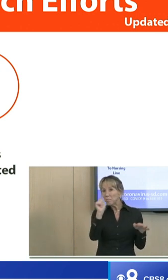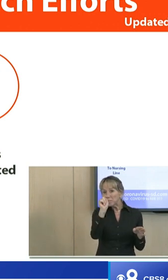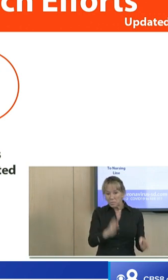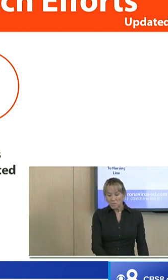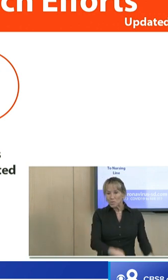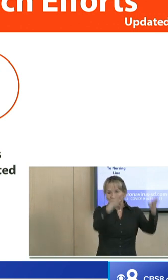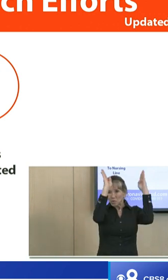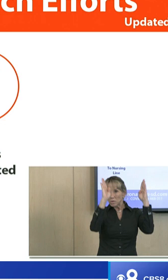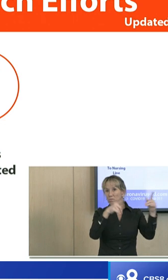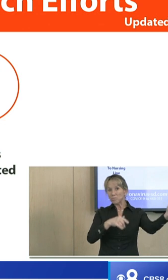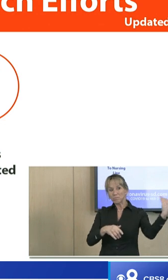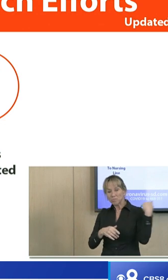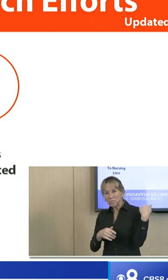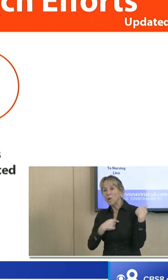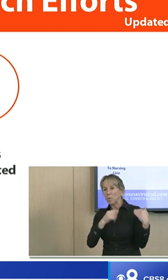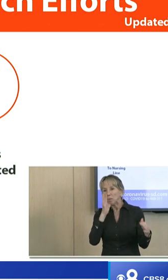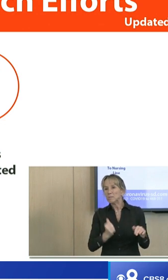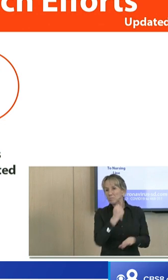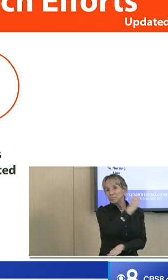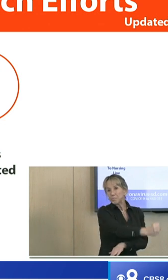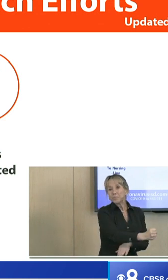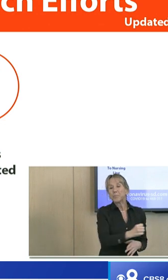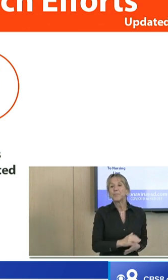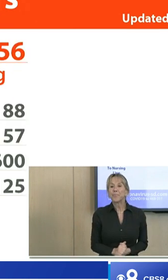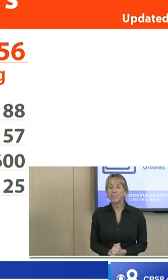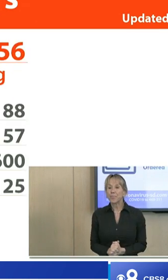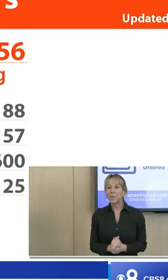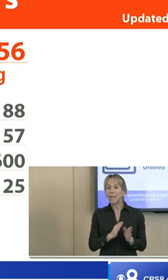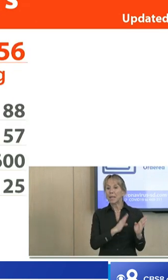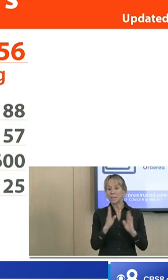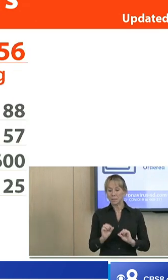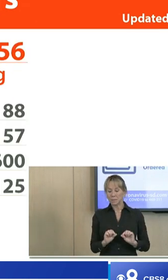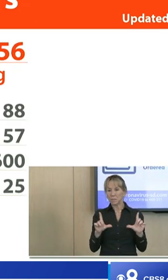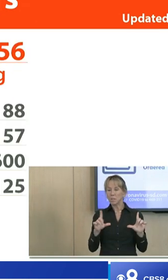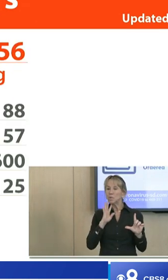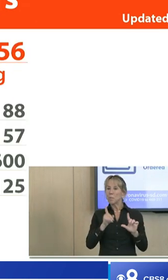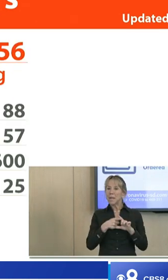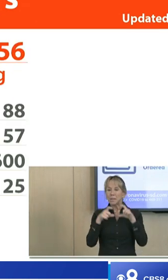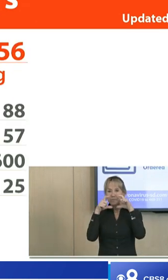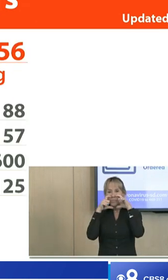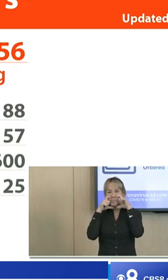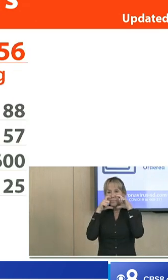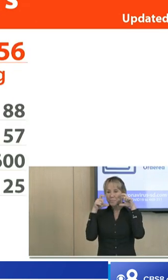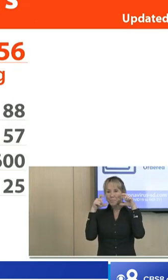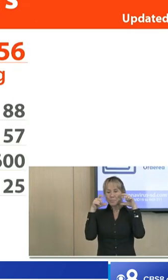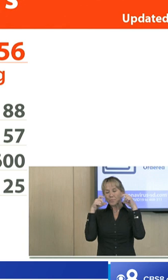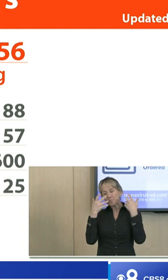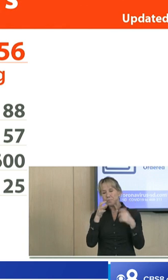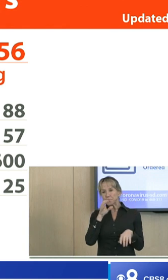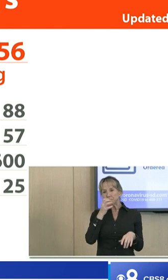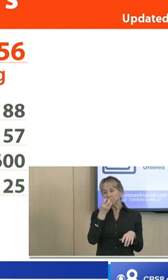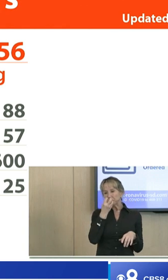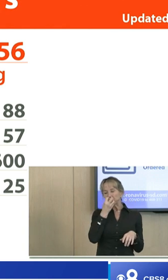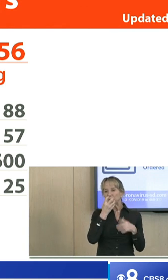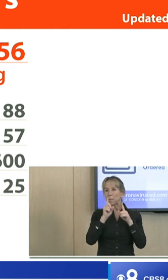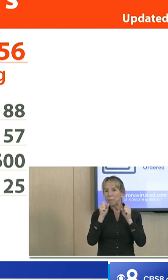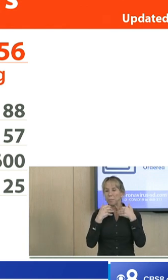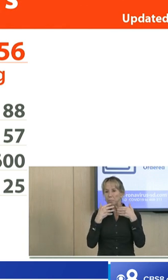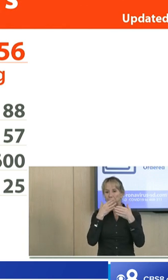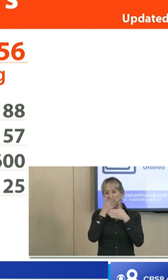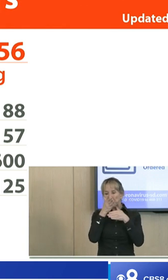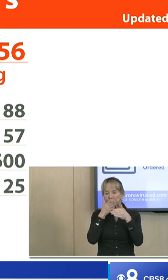requests come in. Next chart here is on ventilators. You'll see a decline in the number. This is